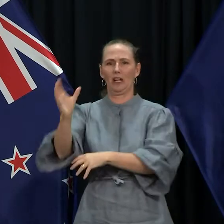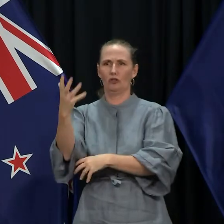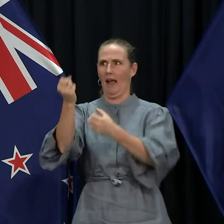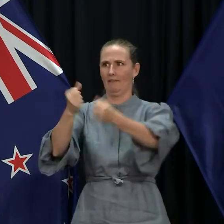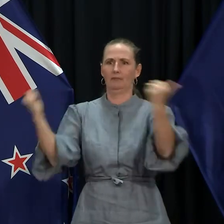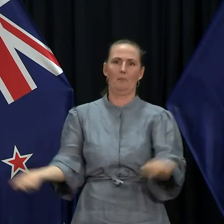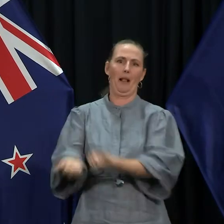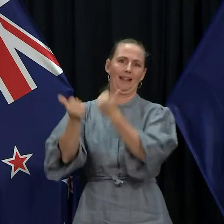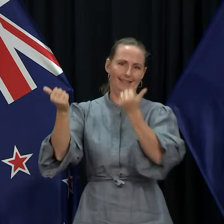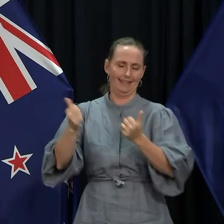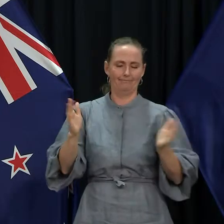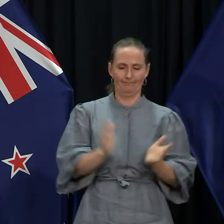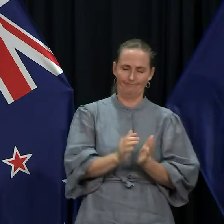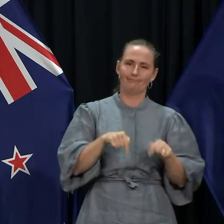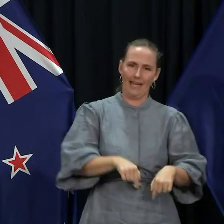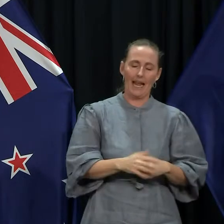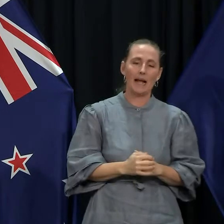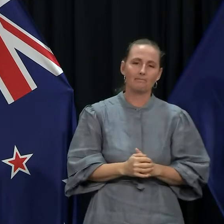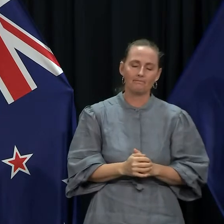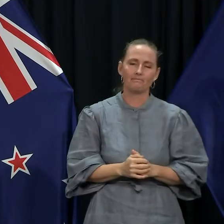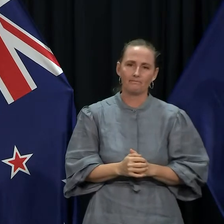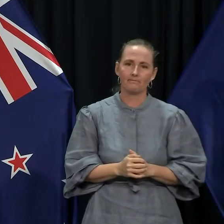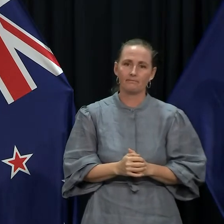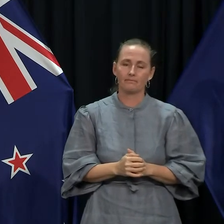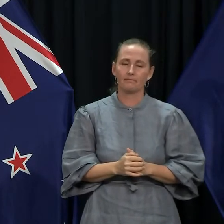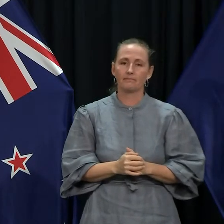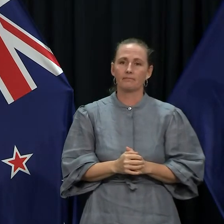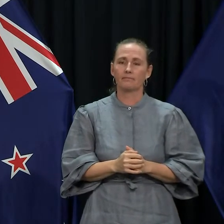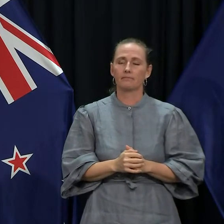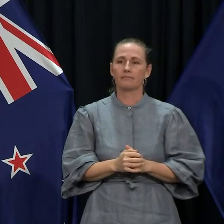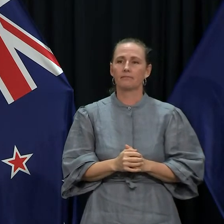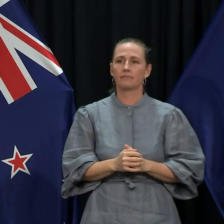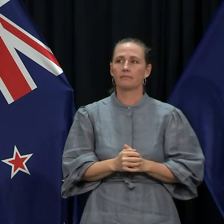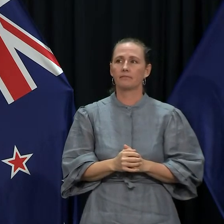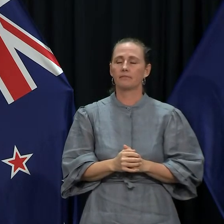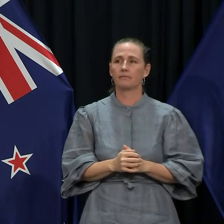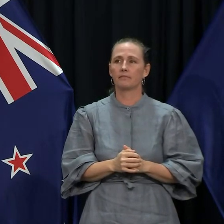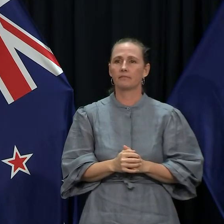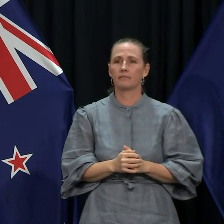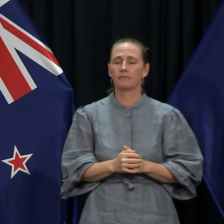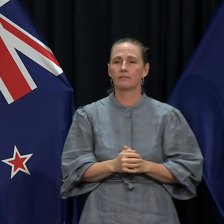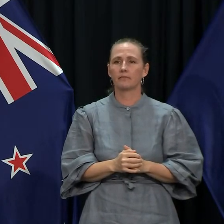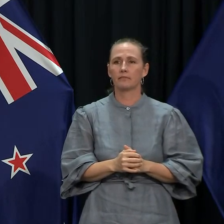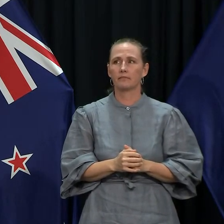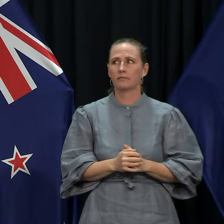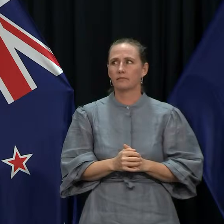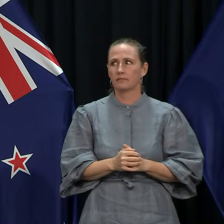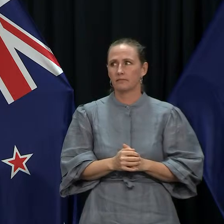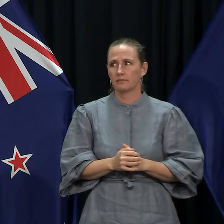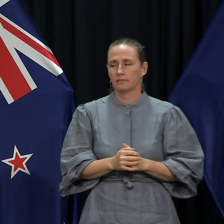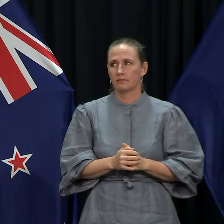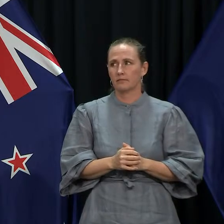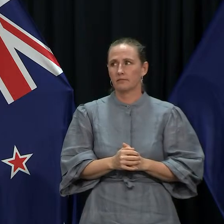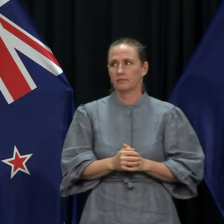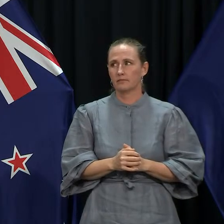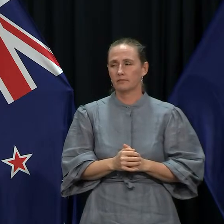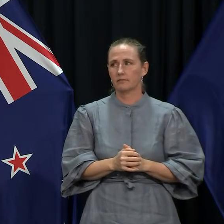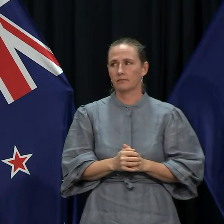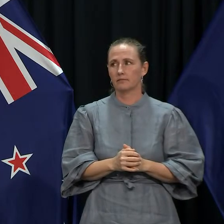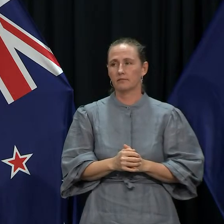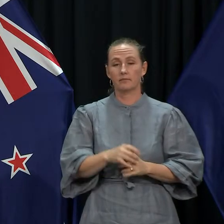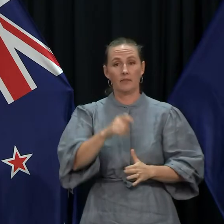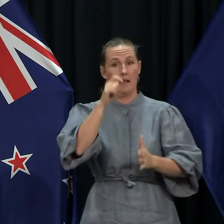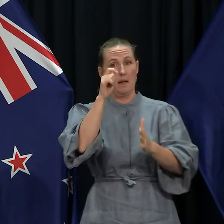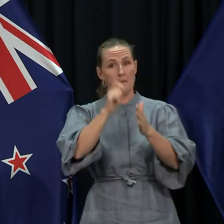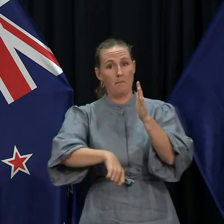Keep in mind, purchasing those equivalent stores from providers and suppliers, there is a